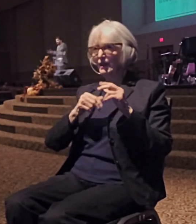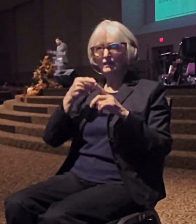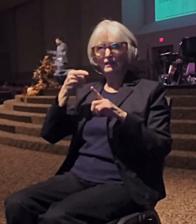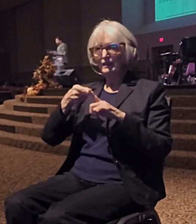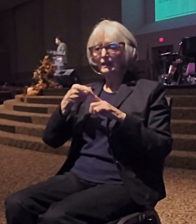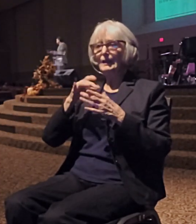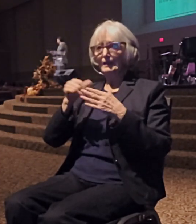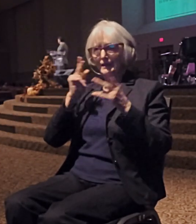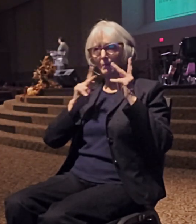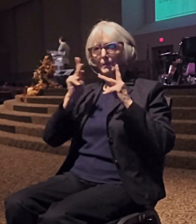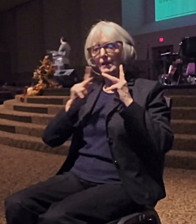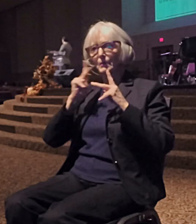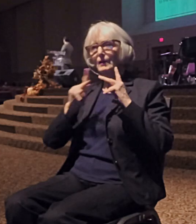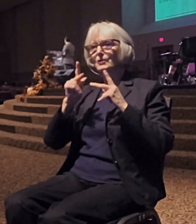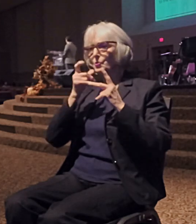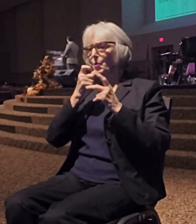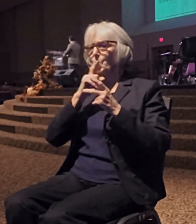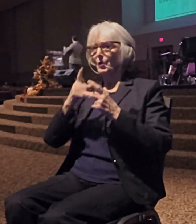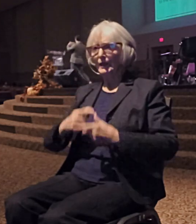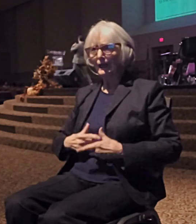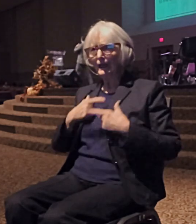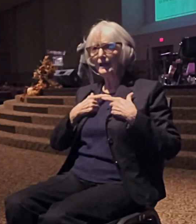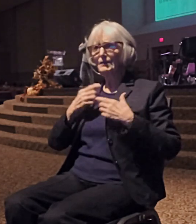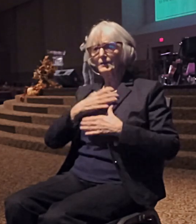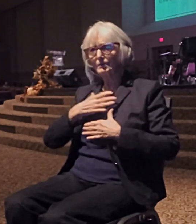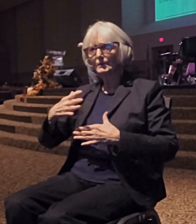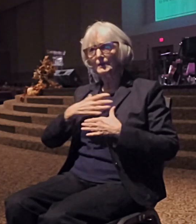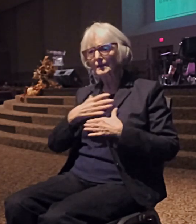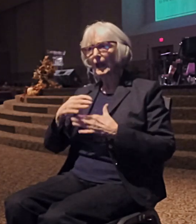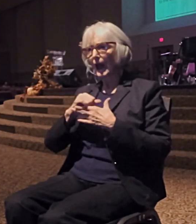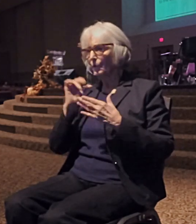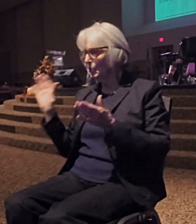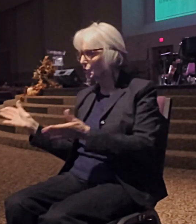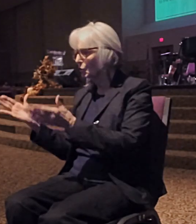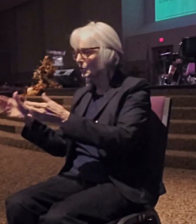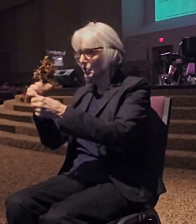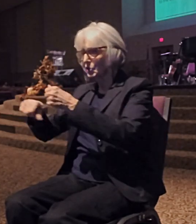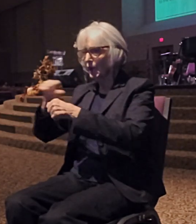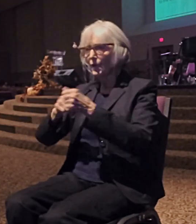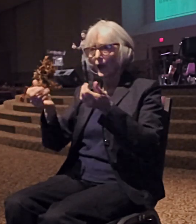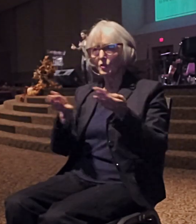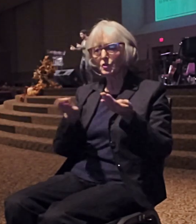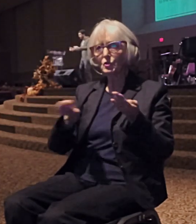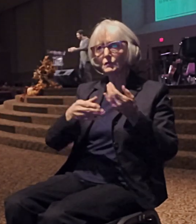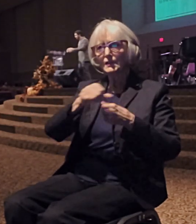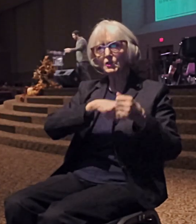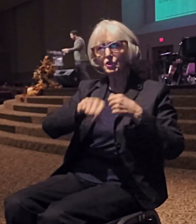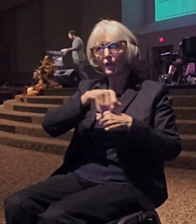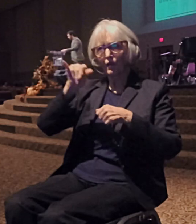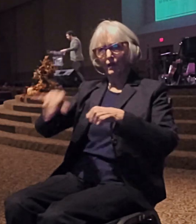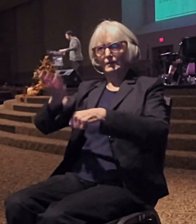family that lives and moves and breathes with one another, that encourages one another, that serves one another.